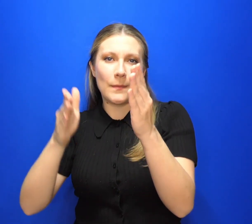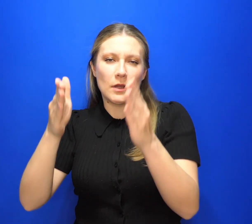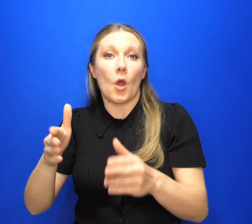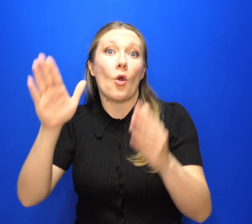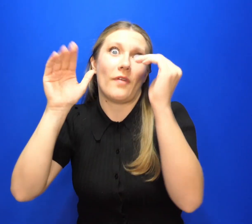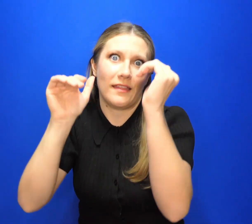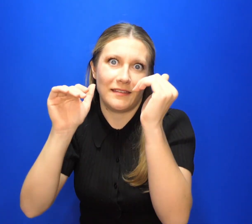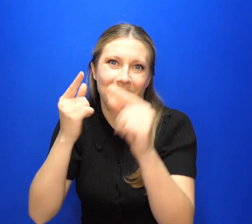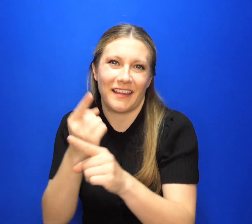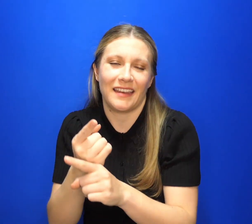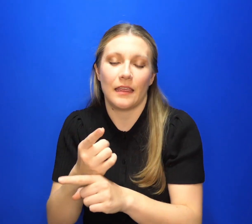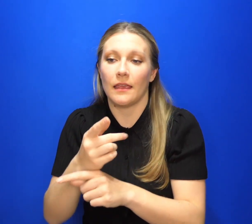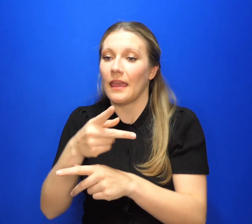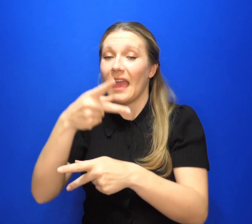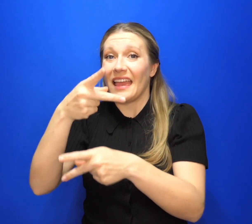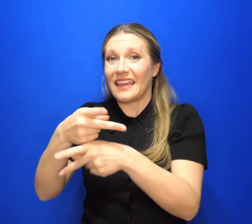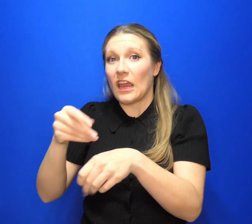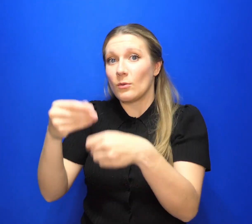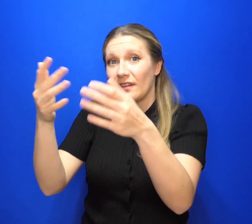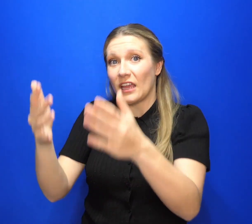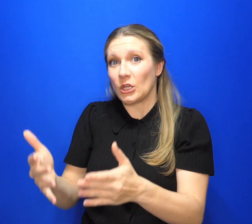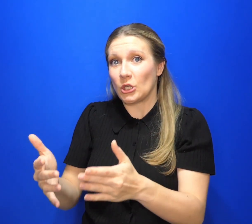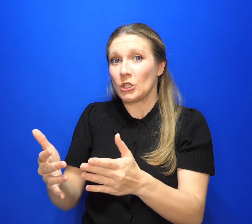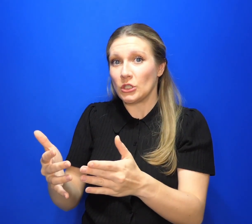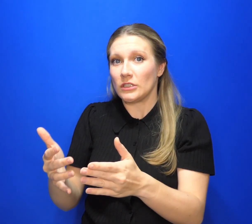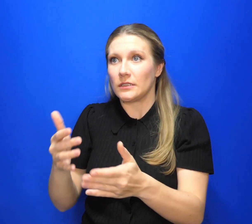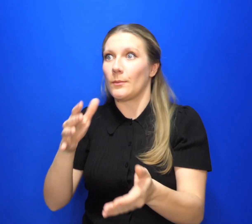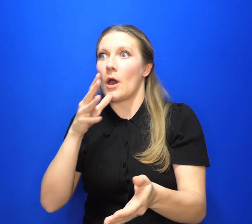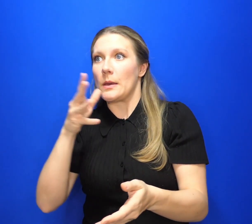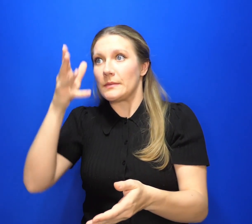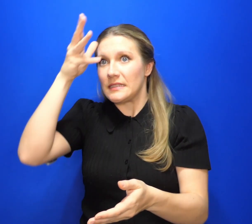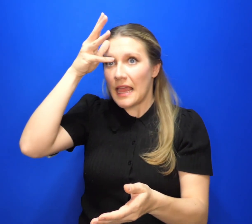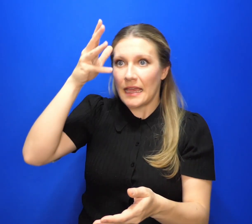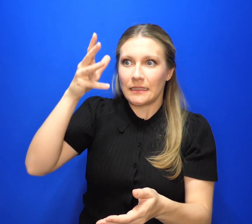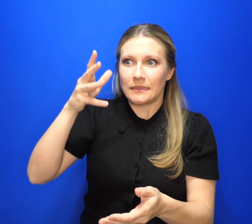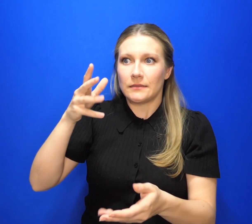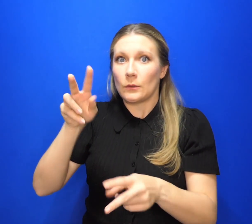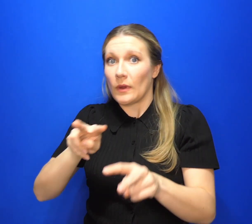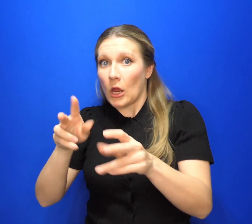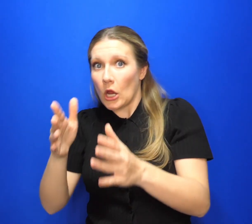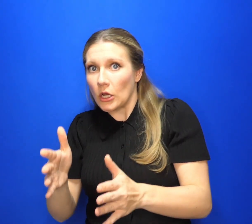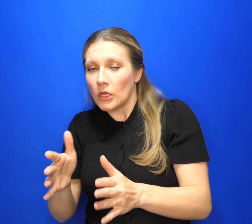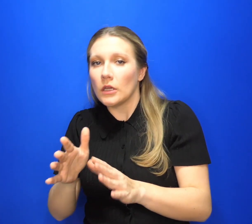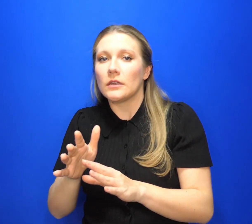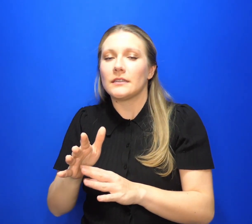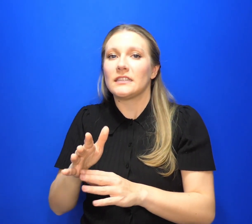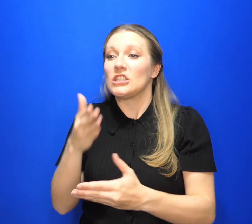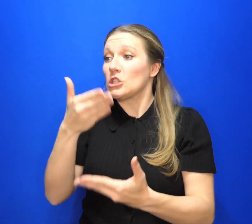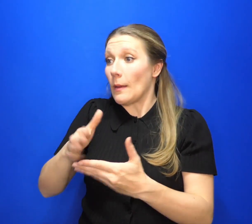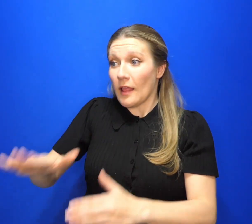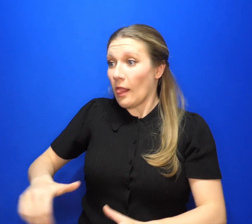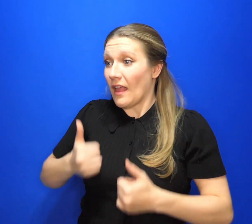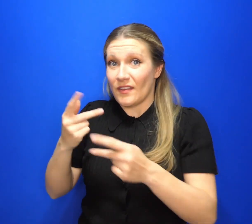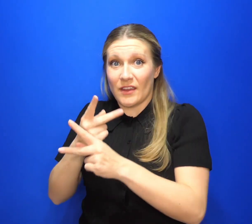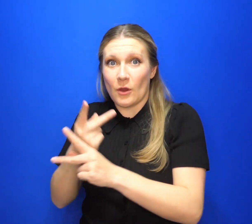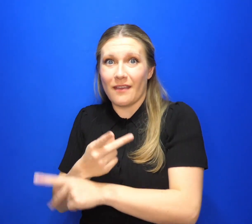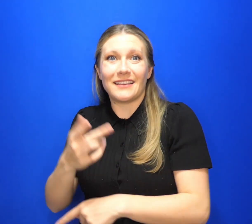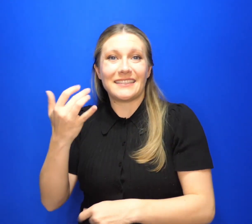right, a caregiver basically stops the rest of their life to figure this thing out, because the diabetes is really a newborn baby all of a